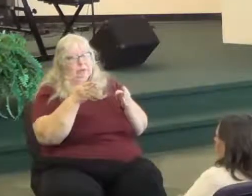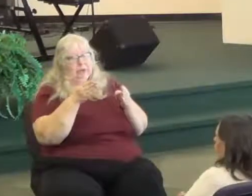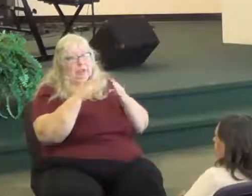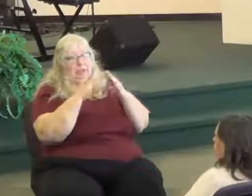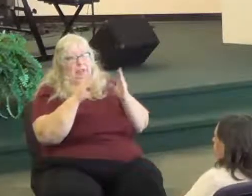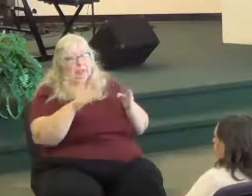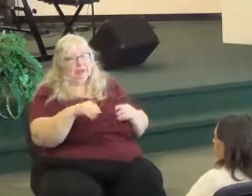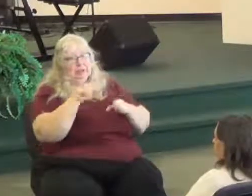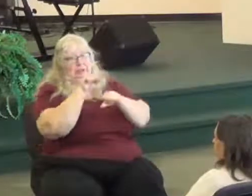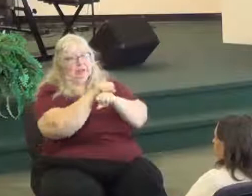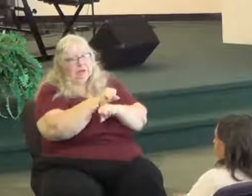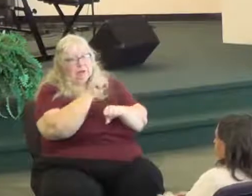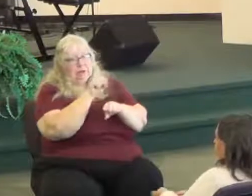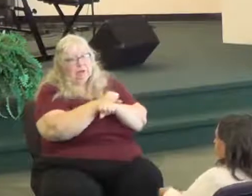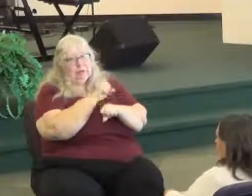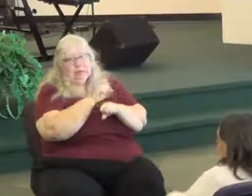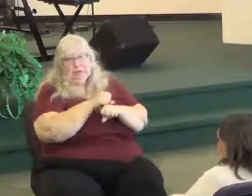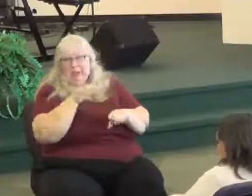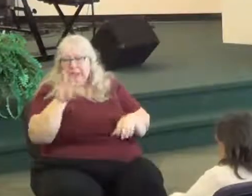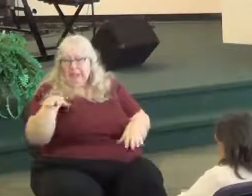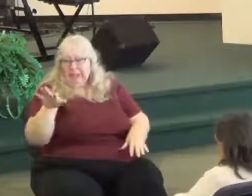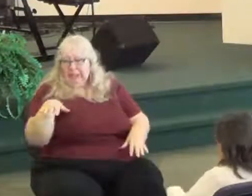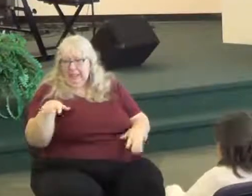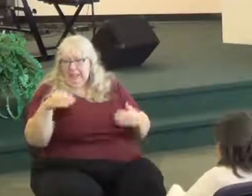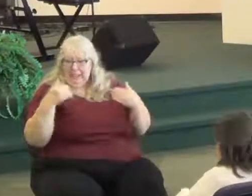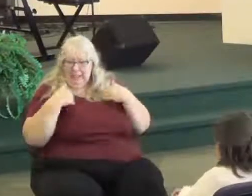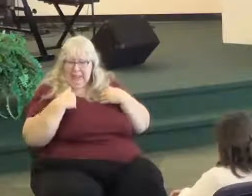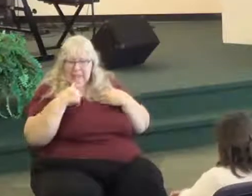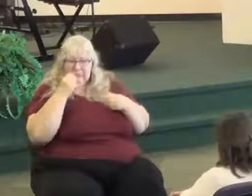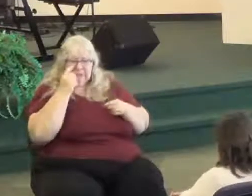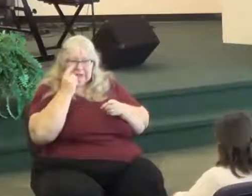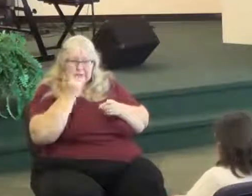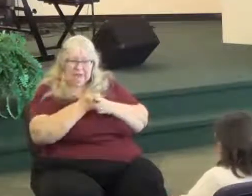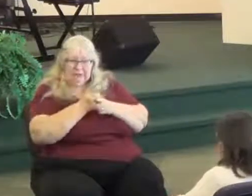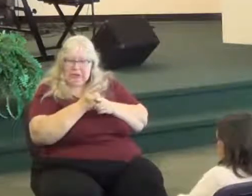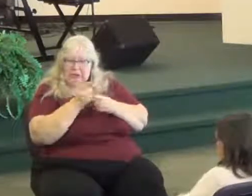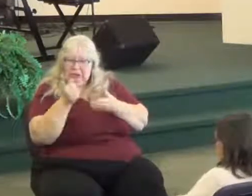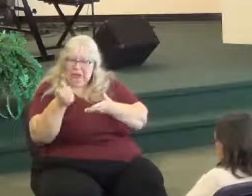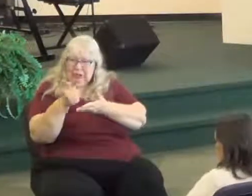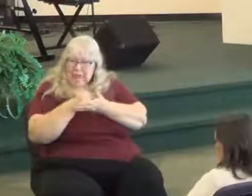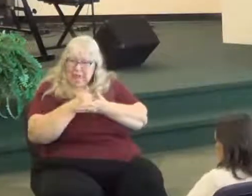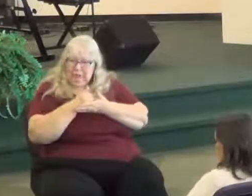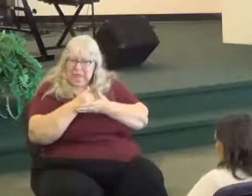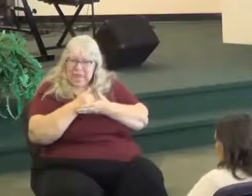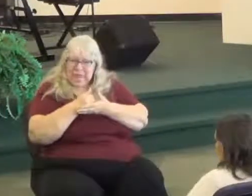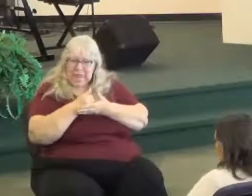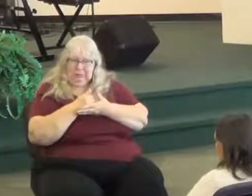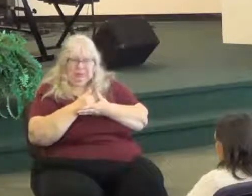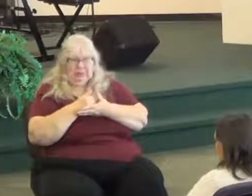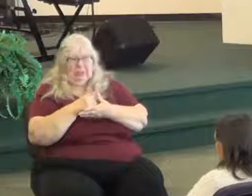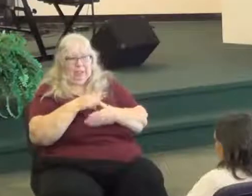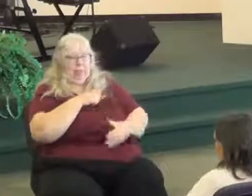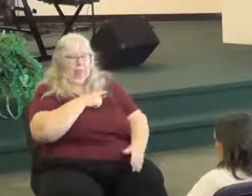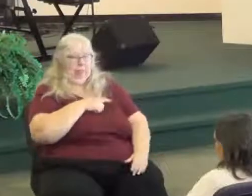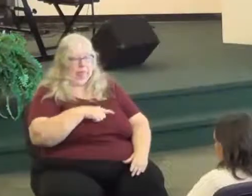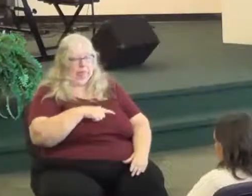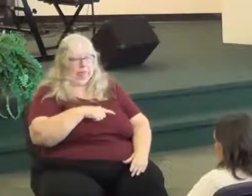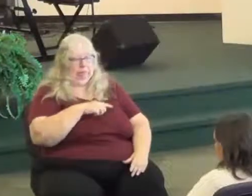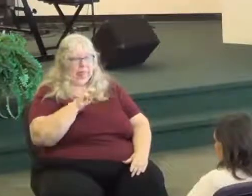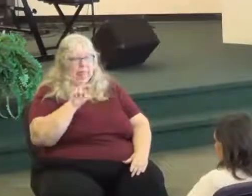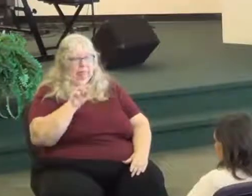really hard. Remember, she goes to Jesus, hey, have my sister help me. I remember thinking, yeah, lazy Mary, she's just sitting